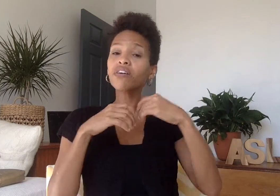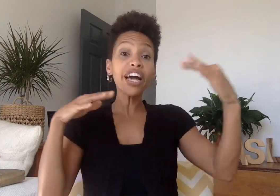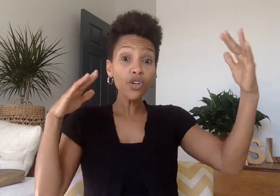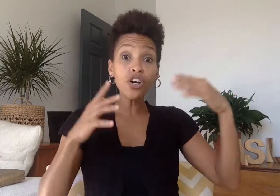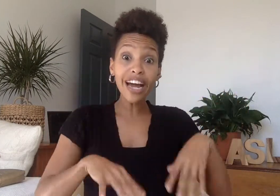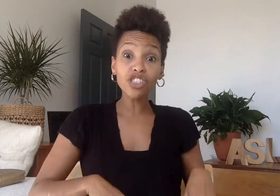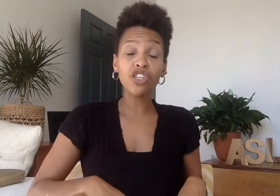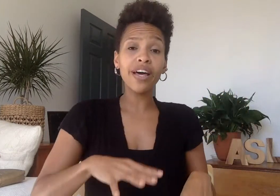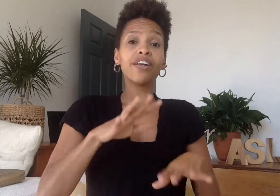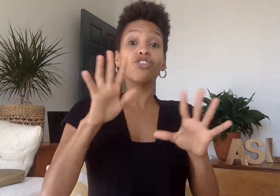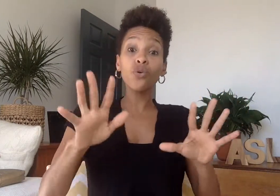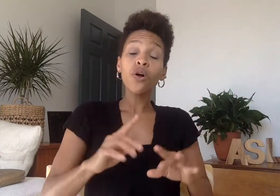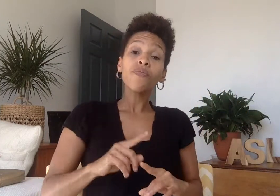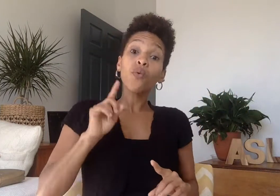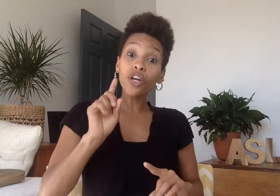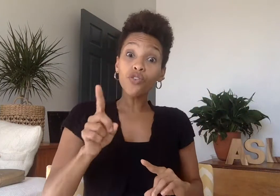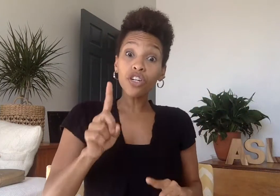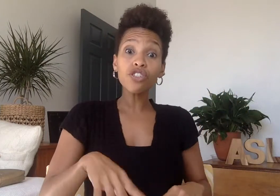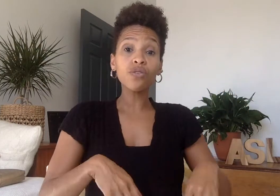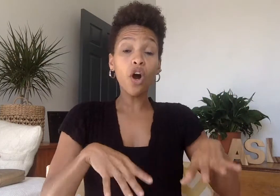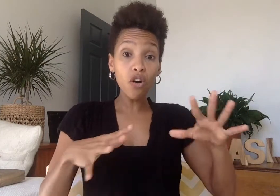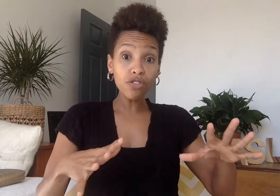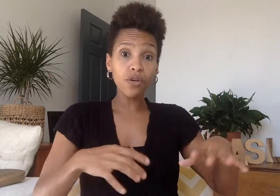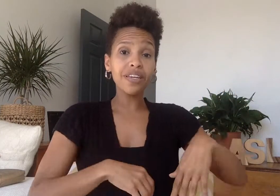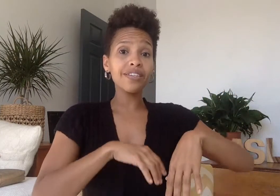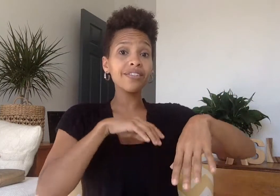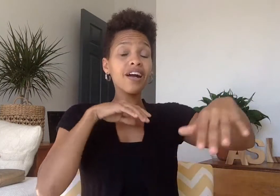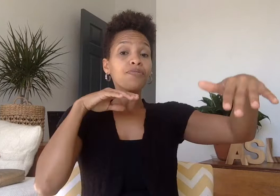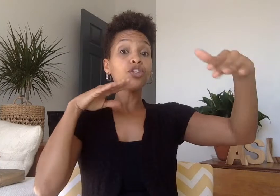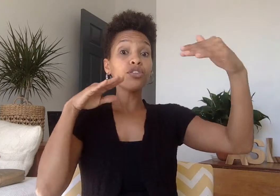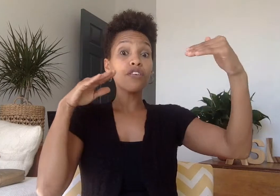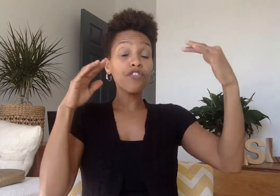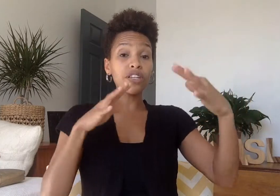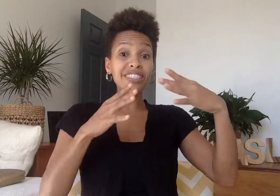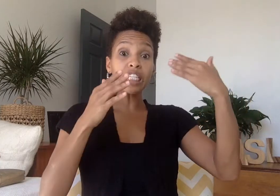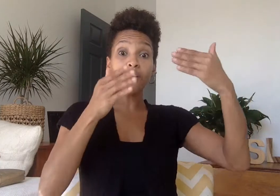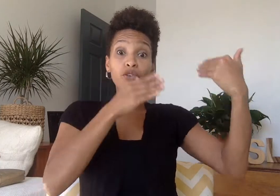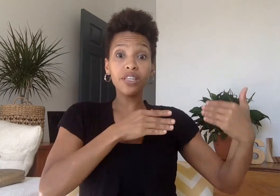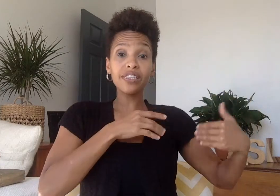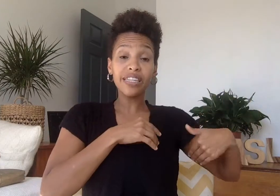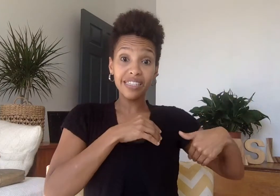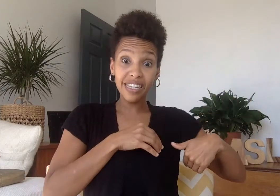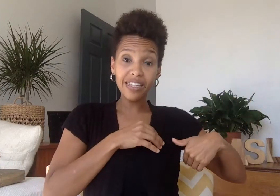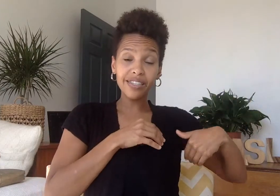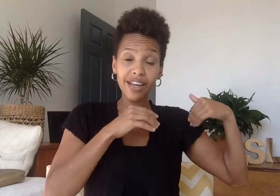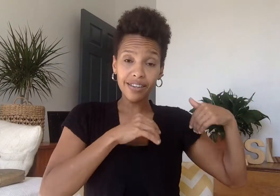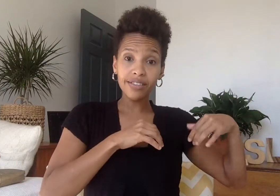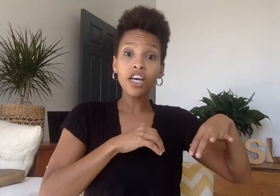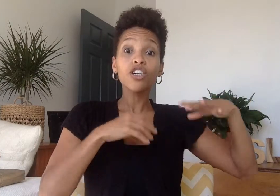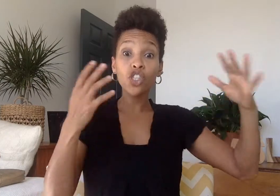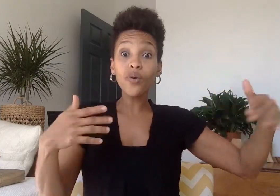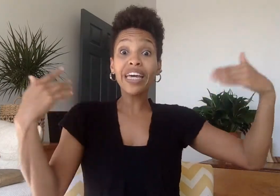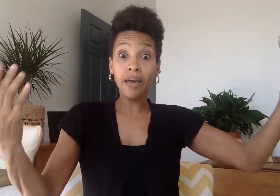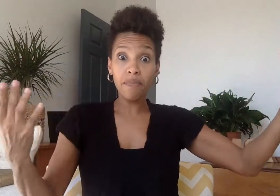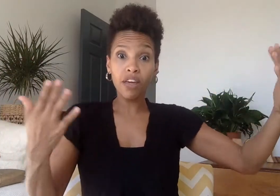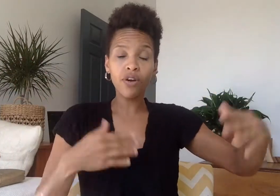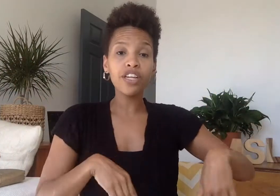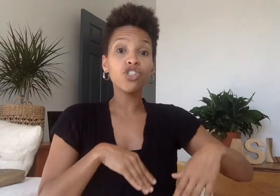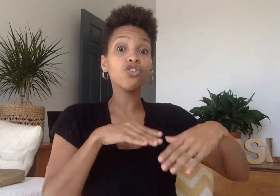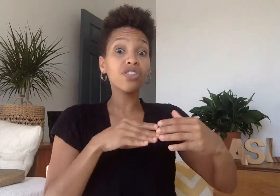Yeah, you could actually do that. So what you could do also is the sentence before this says, so he hit me, right? So you just